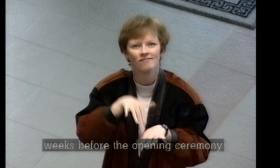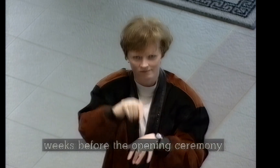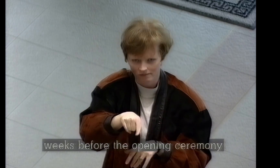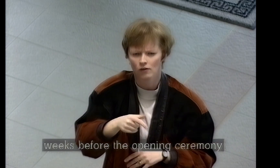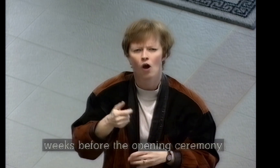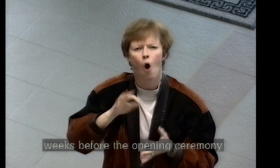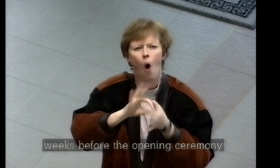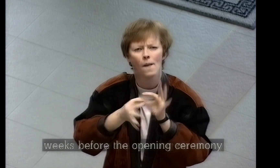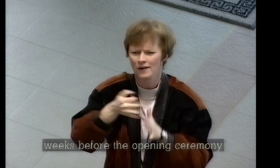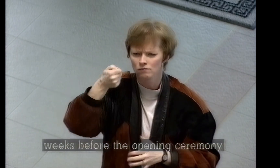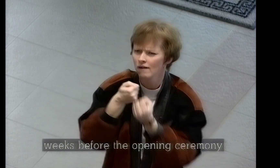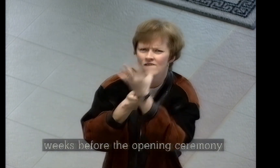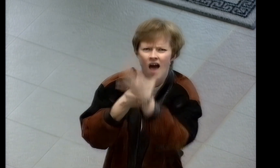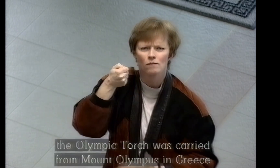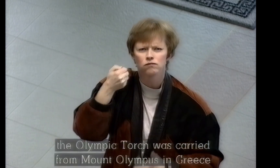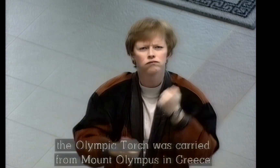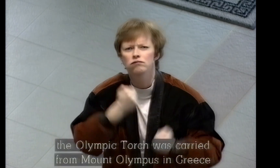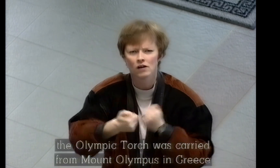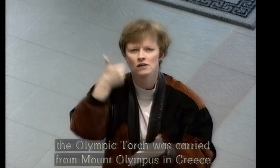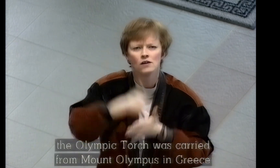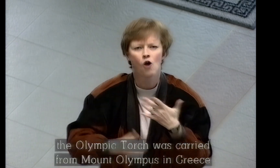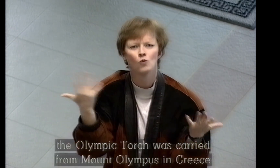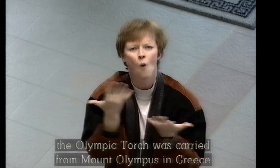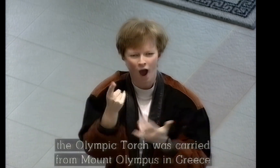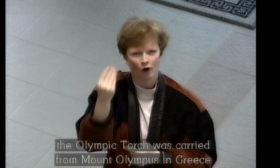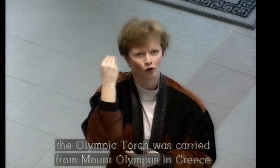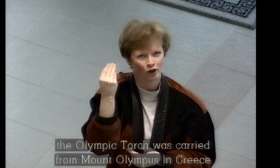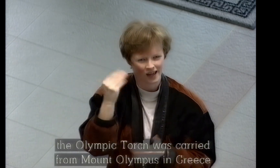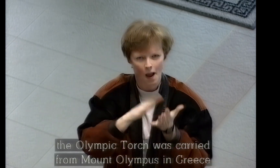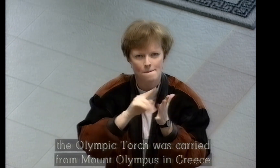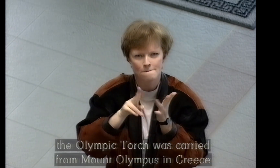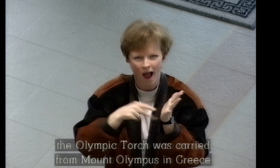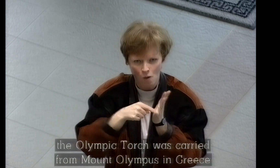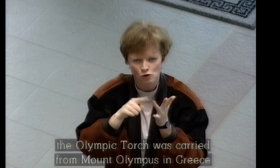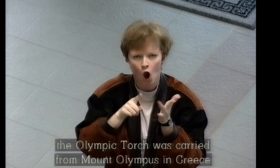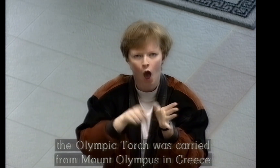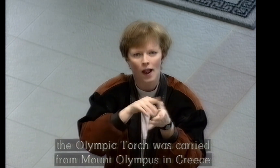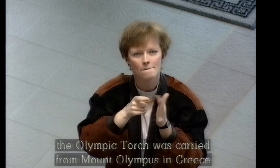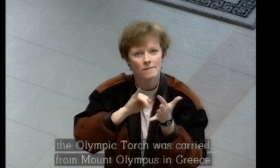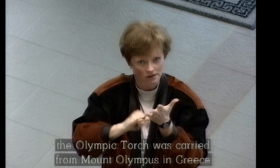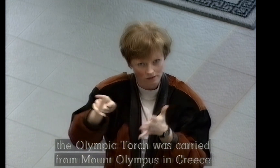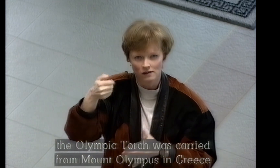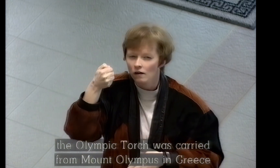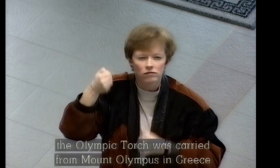the opening ceremony, the Olympic torch was carried from Mount Olympus in Greece by a relay of